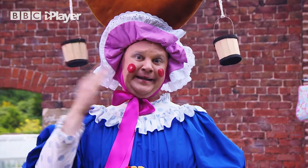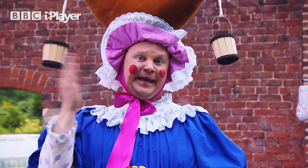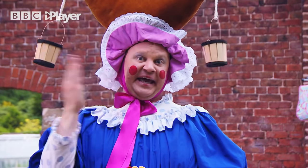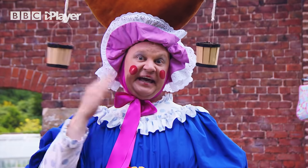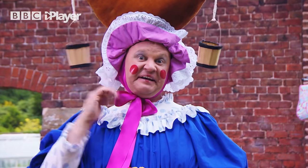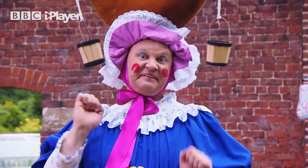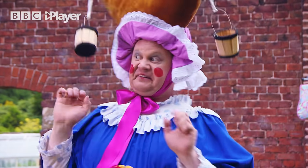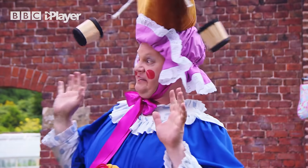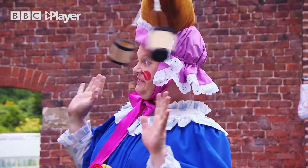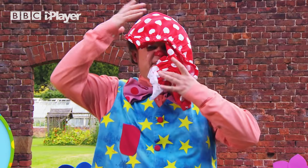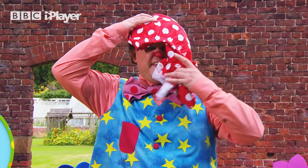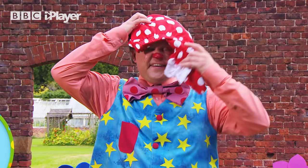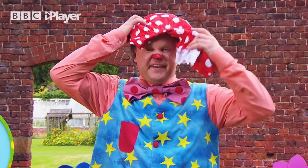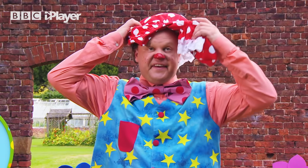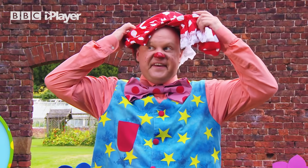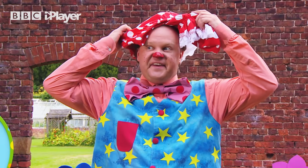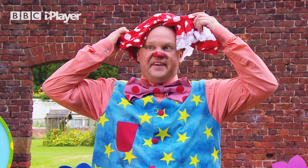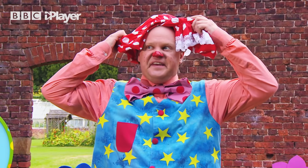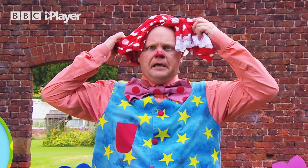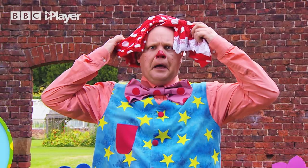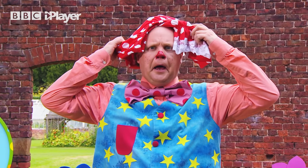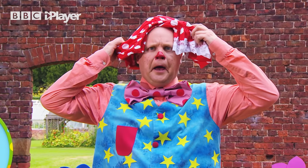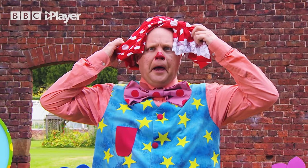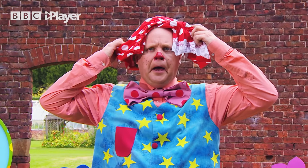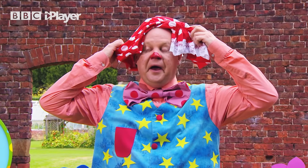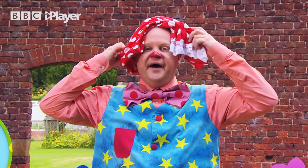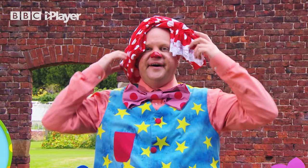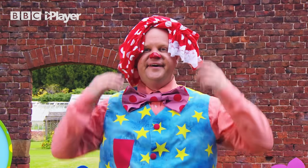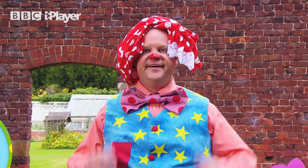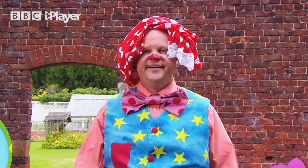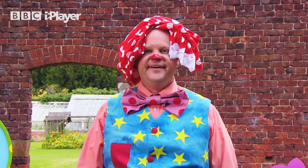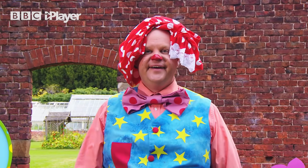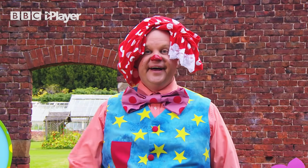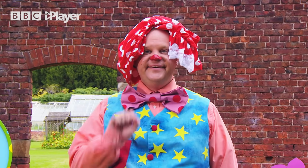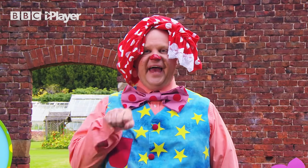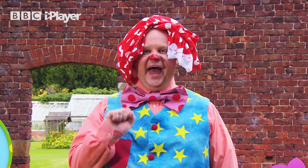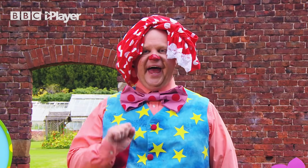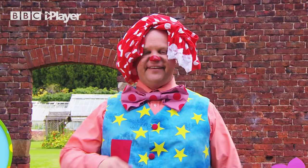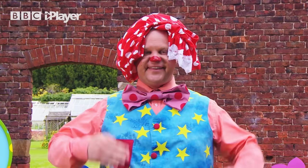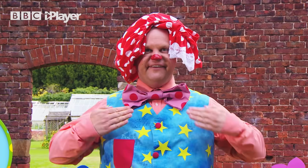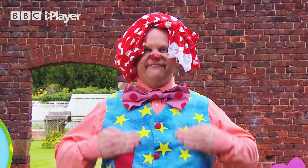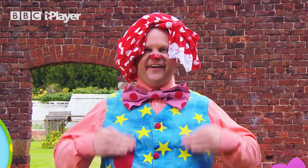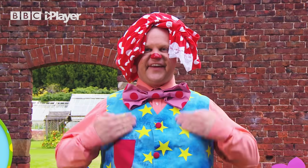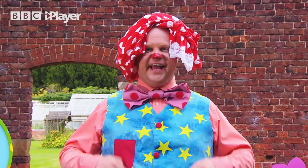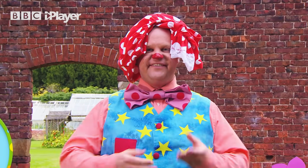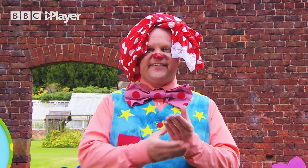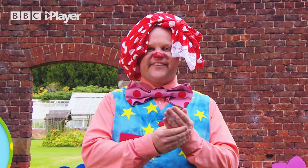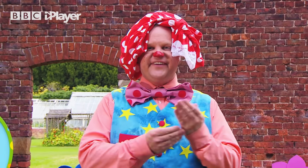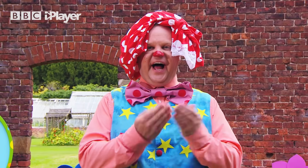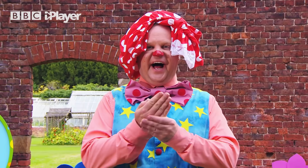windy! At least the washing is dry, Mr. Tumble. Yes, the washing is